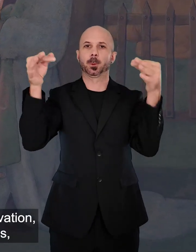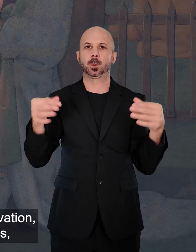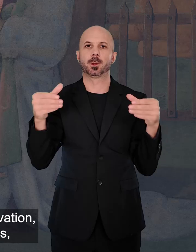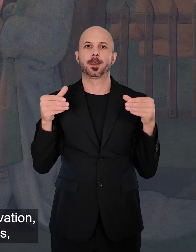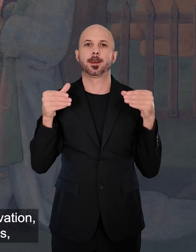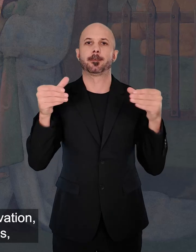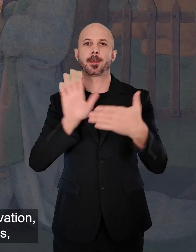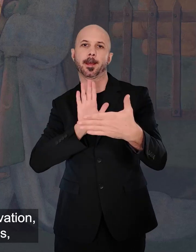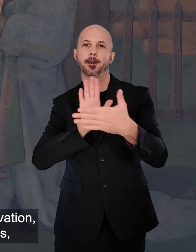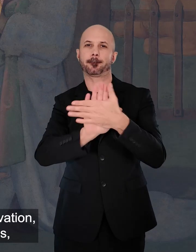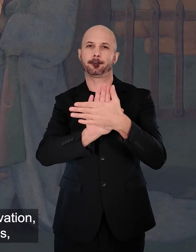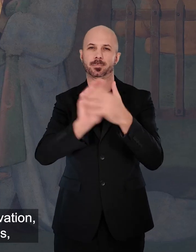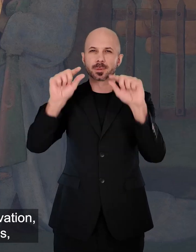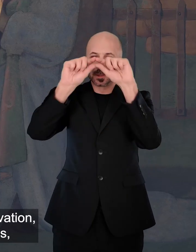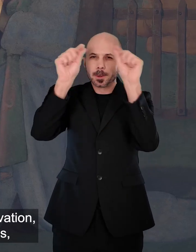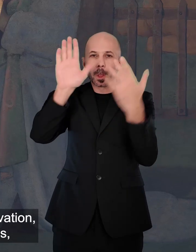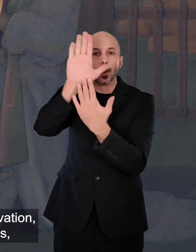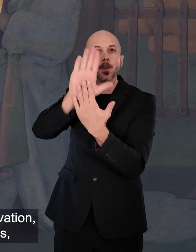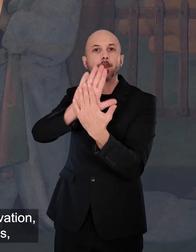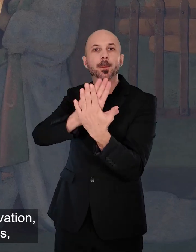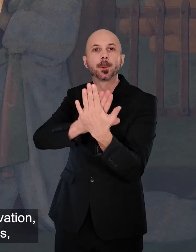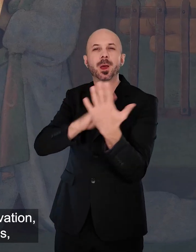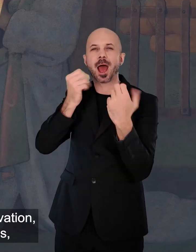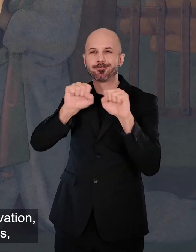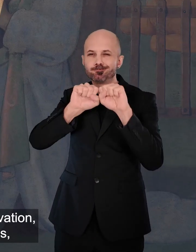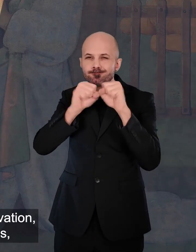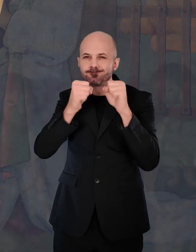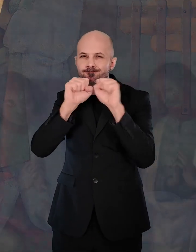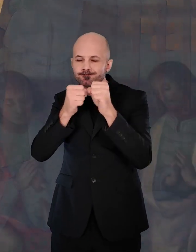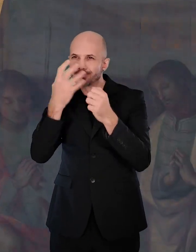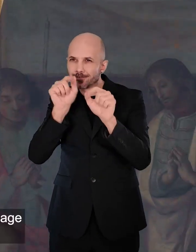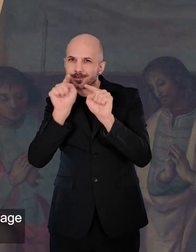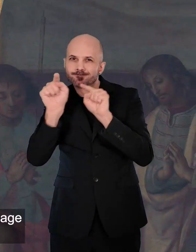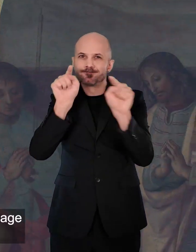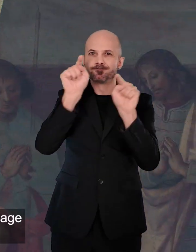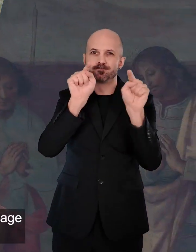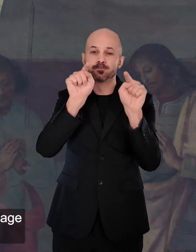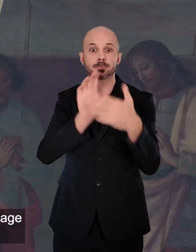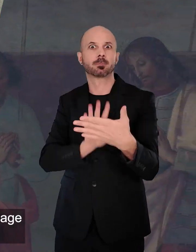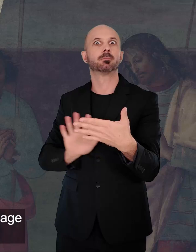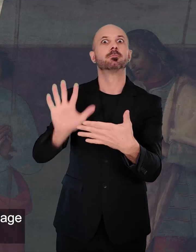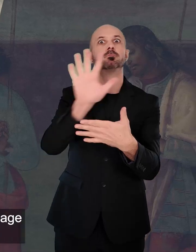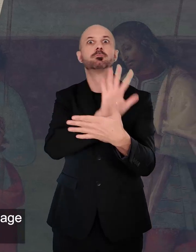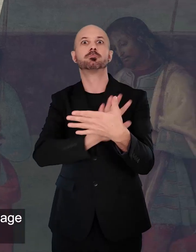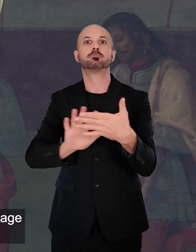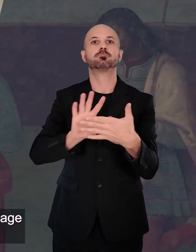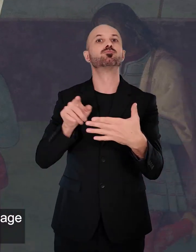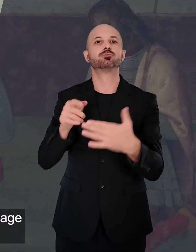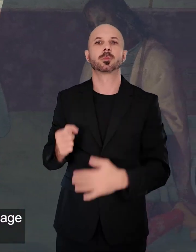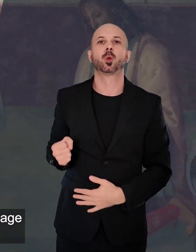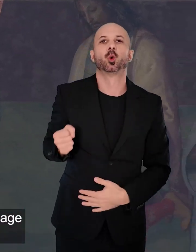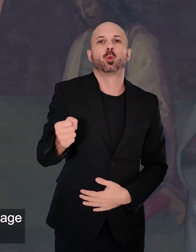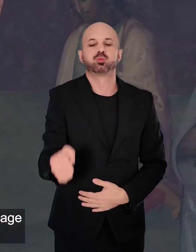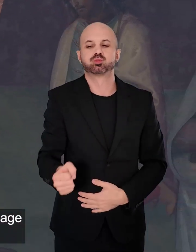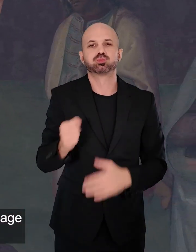for reasons related to preservation and transferred to canvas, unfortunately causing damage to